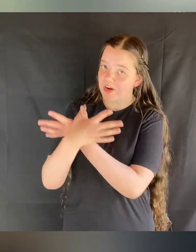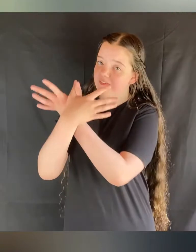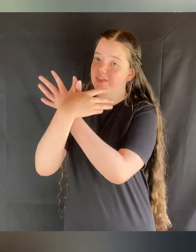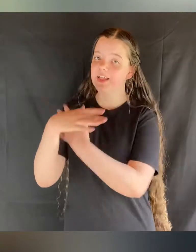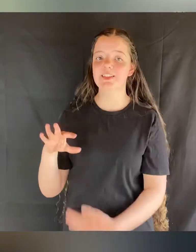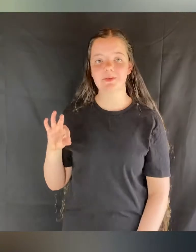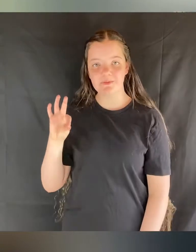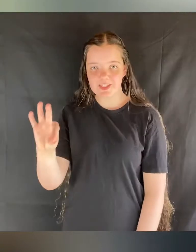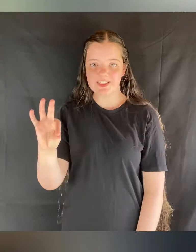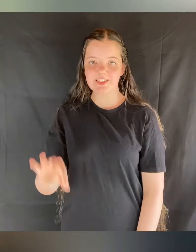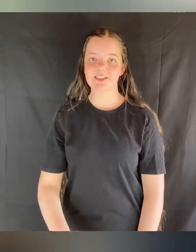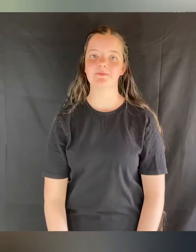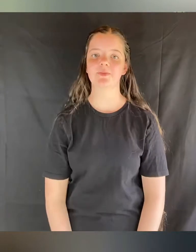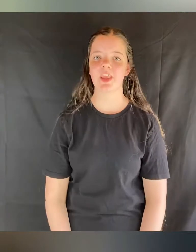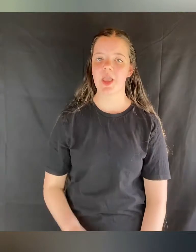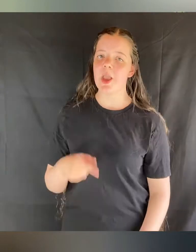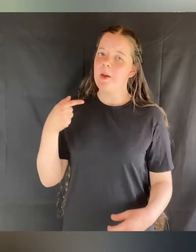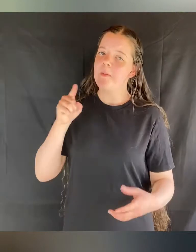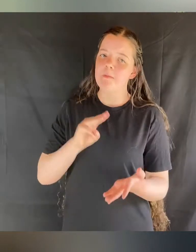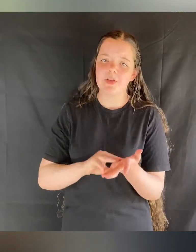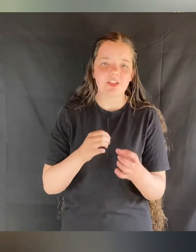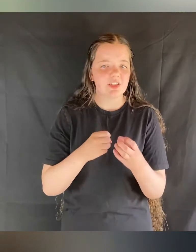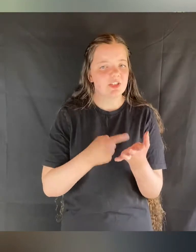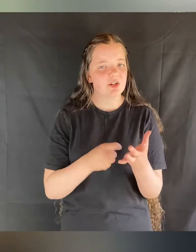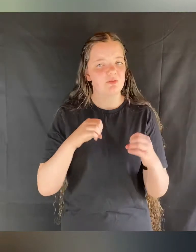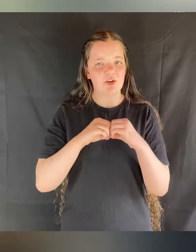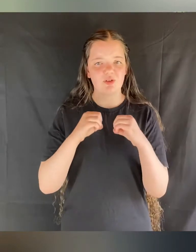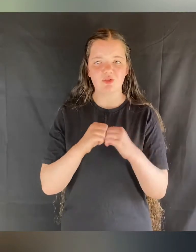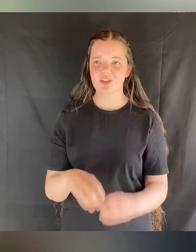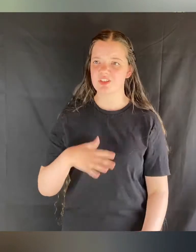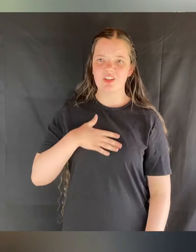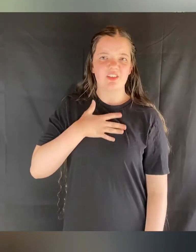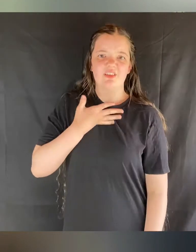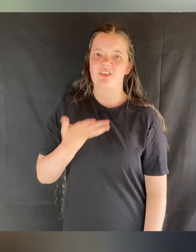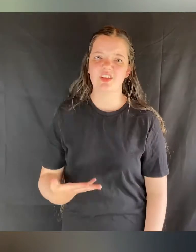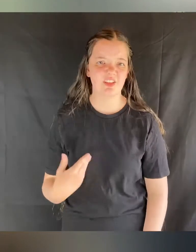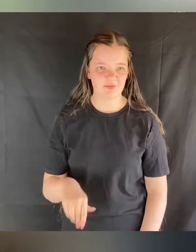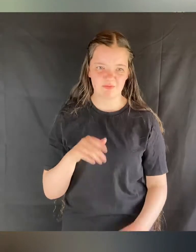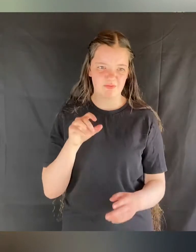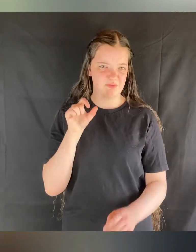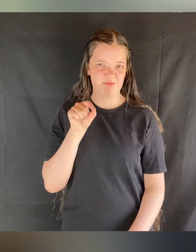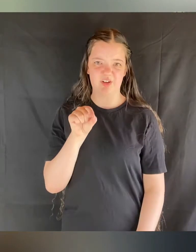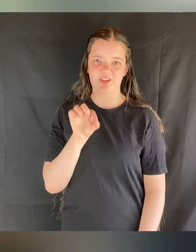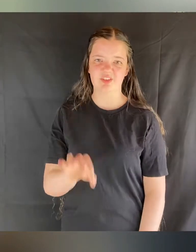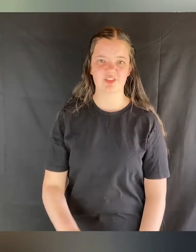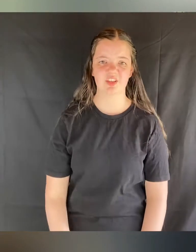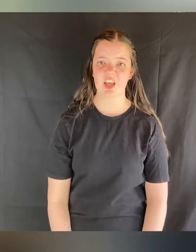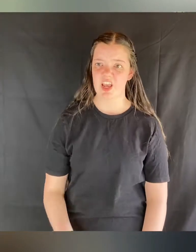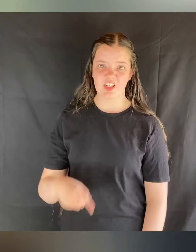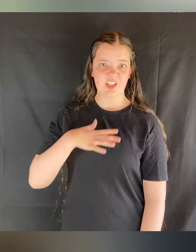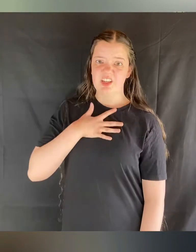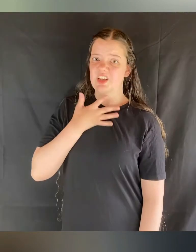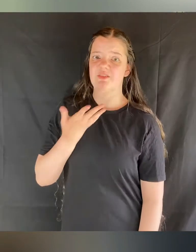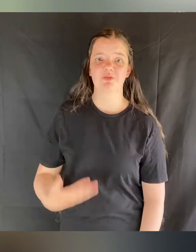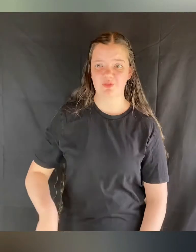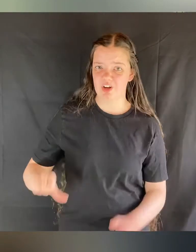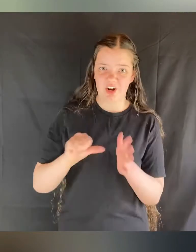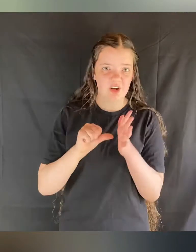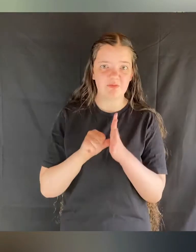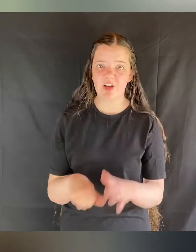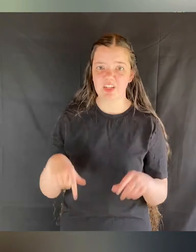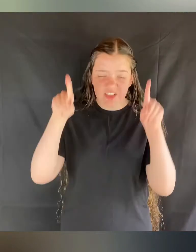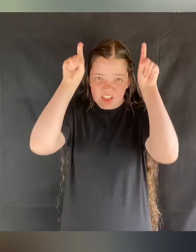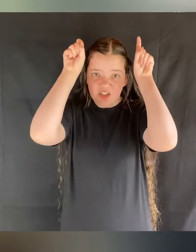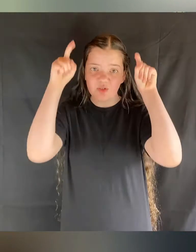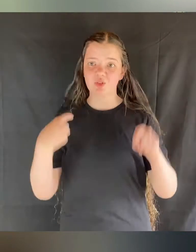bees. But Mr. Brownlow didn't like at all some other types of bugs. He didn't care at all for hardback snails